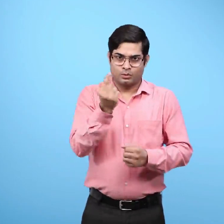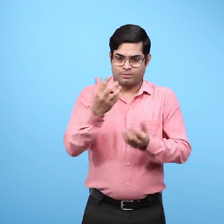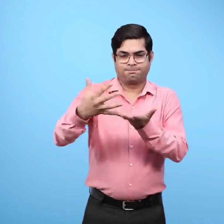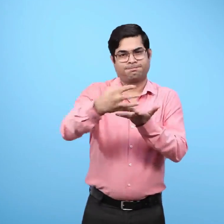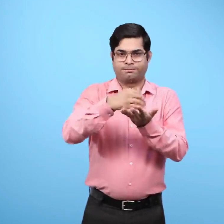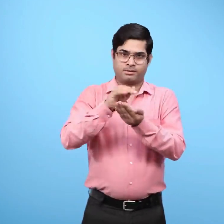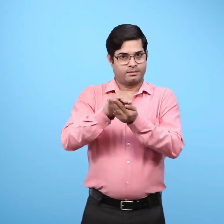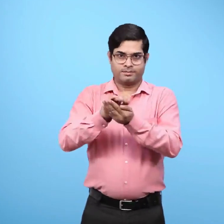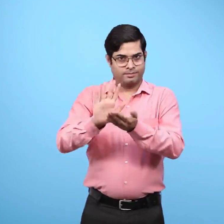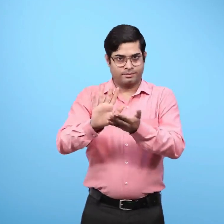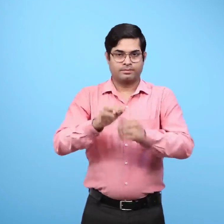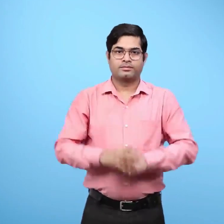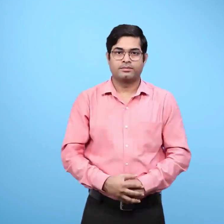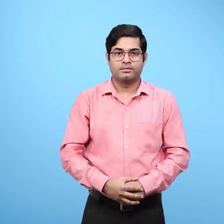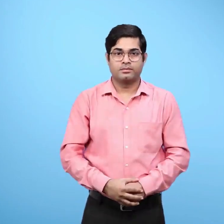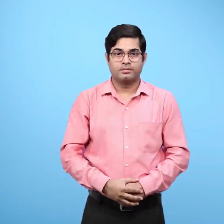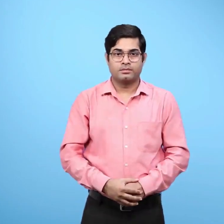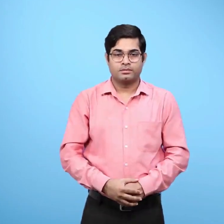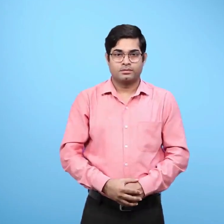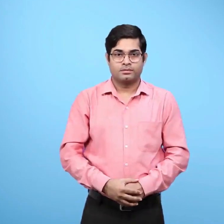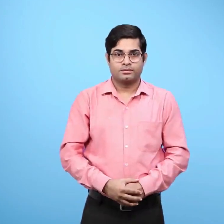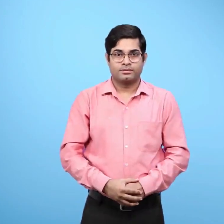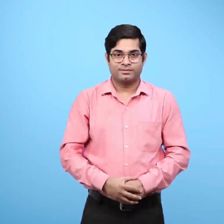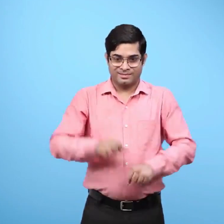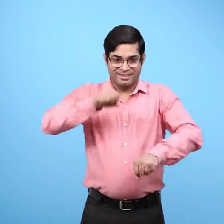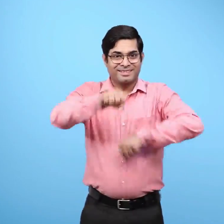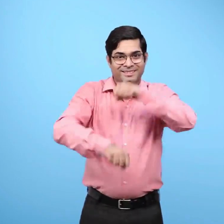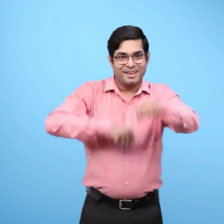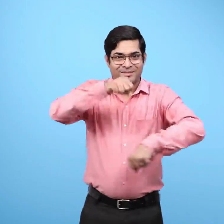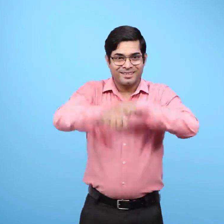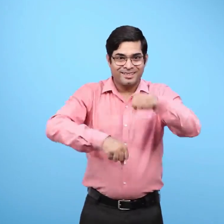Piece of rubber tube used in cycle valves.